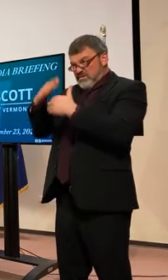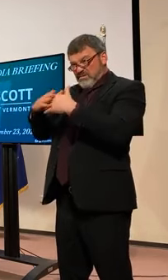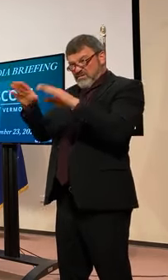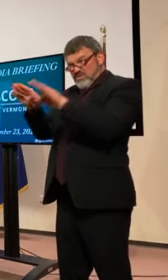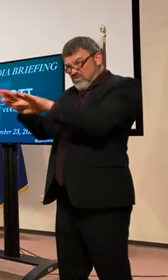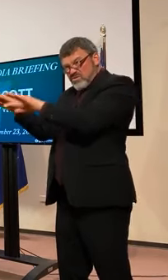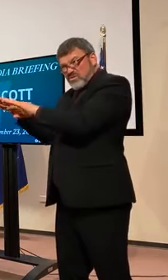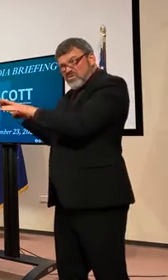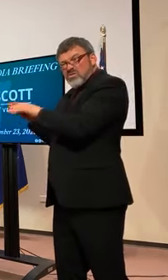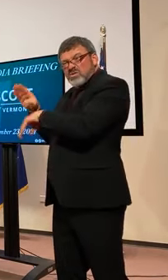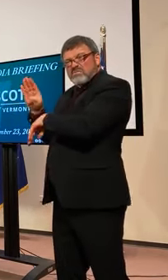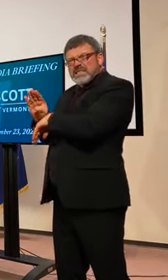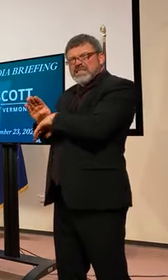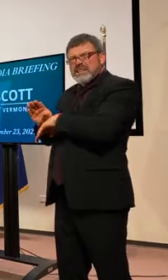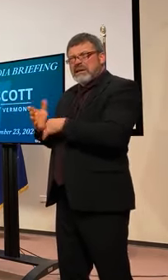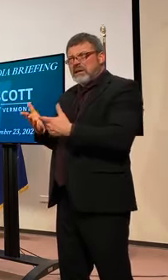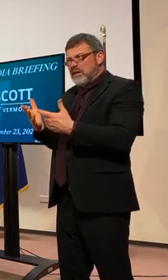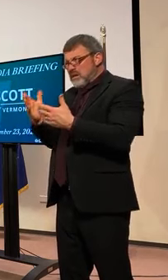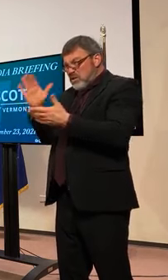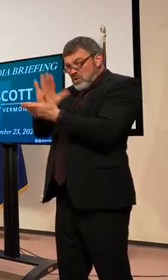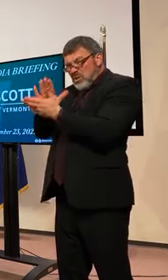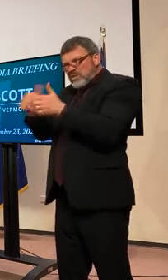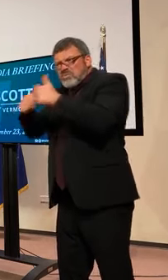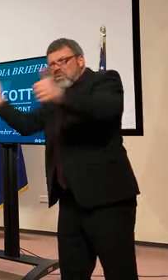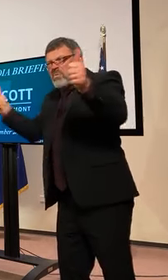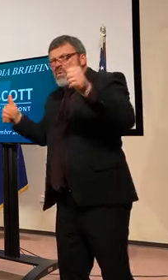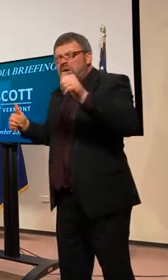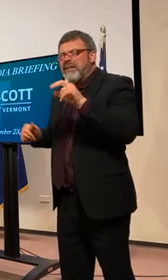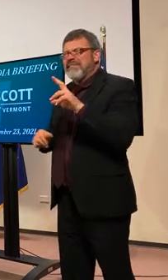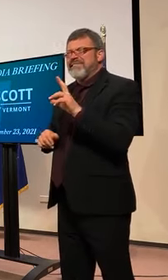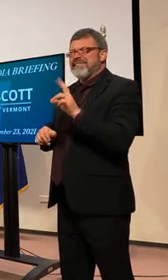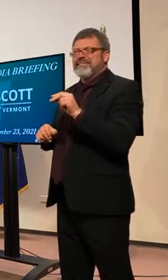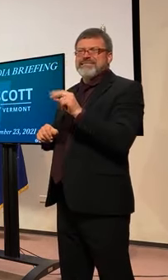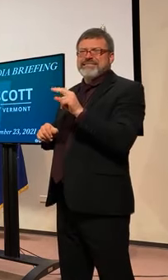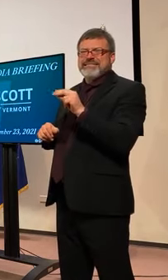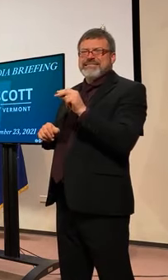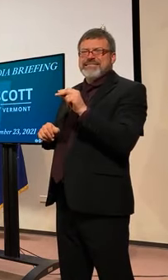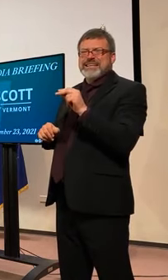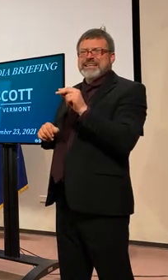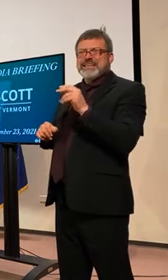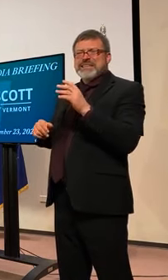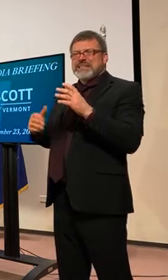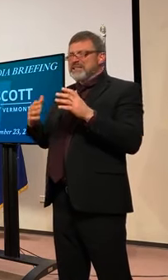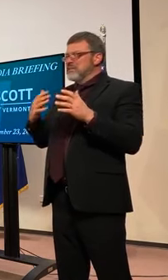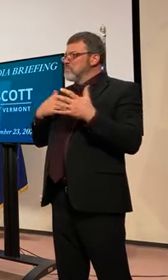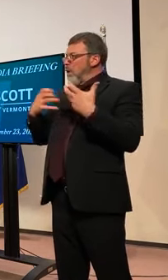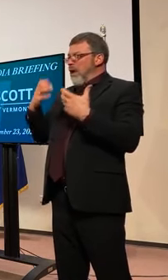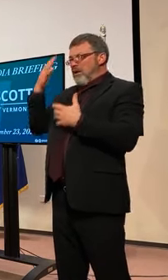but maybe you've asked them that, and I'd be curious what their answer was.